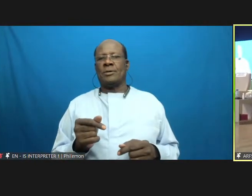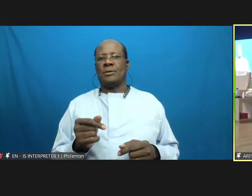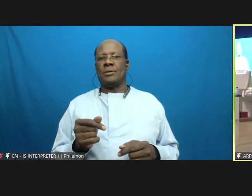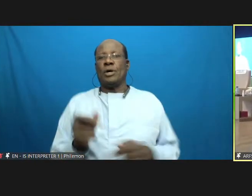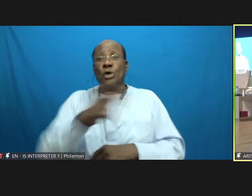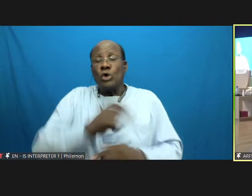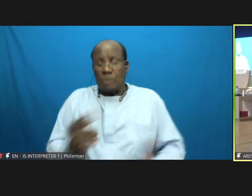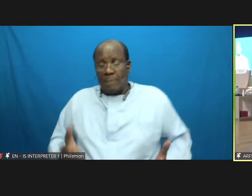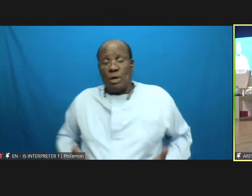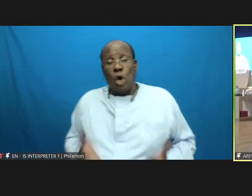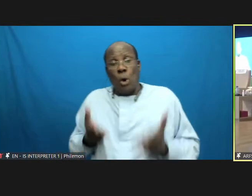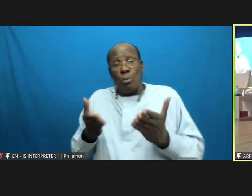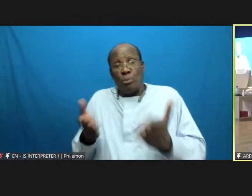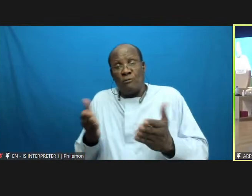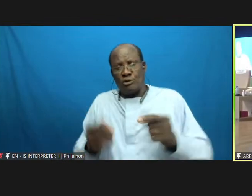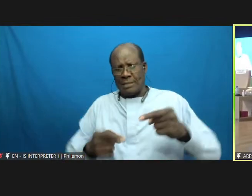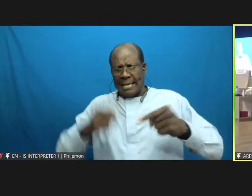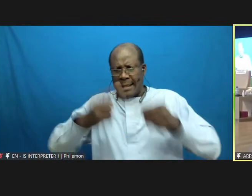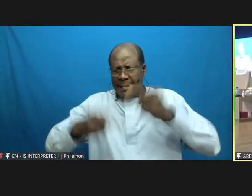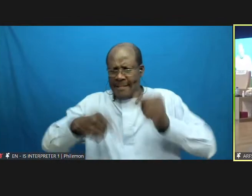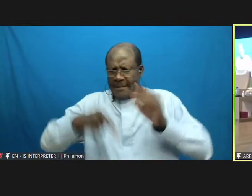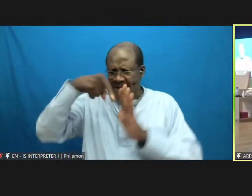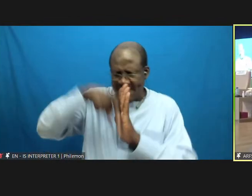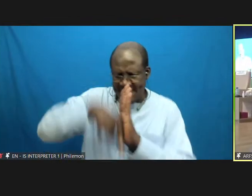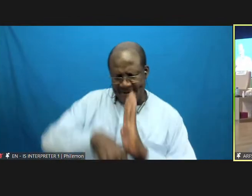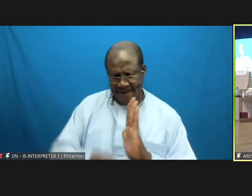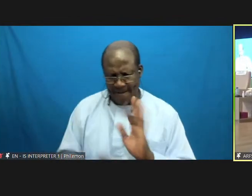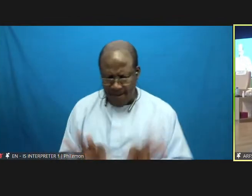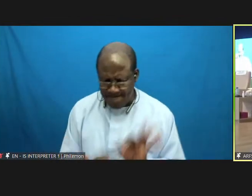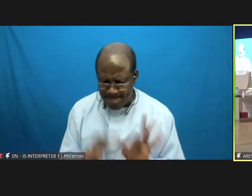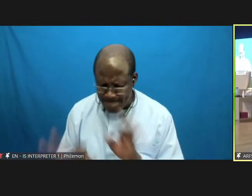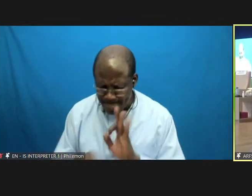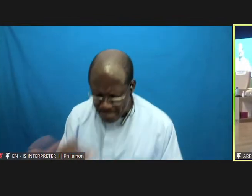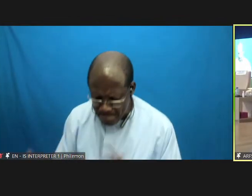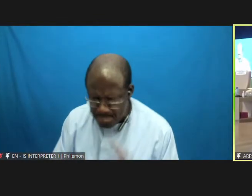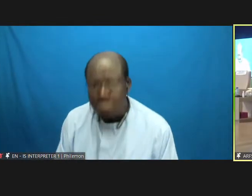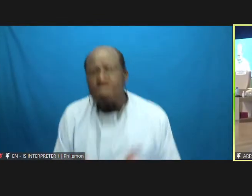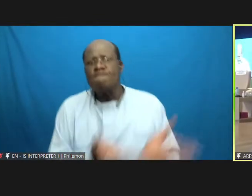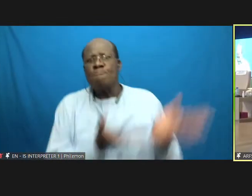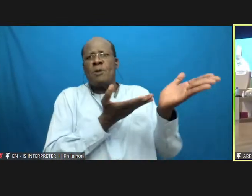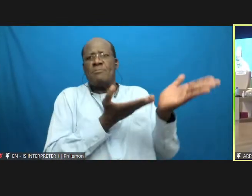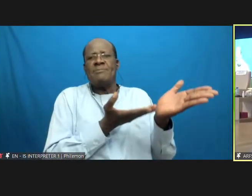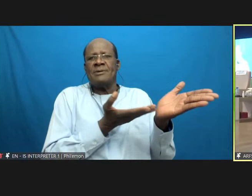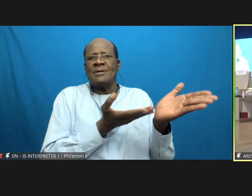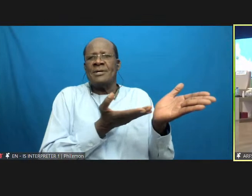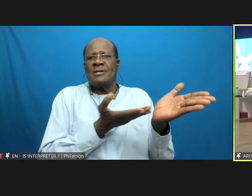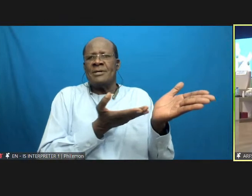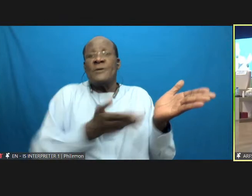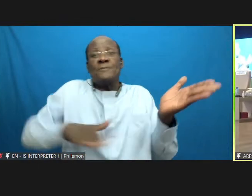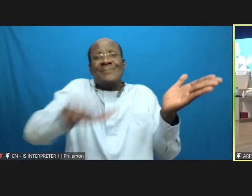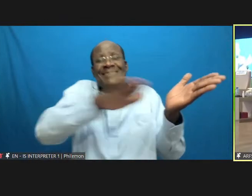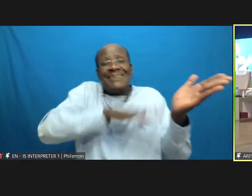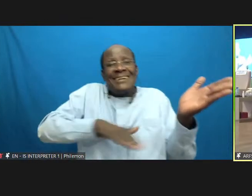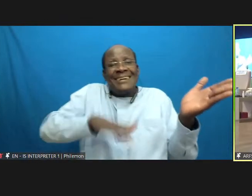producing detailed statistics. And in that regard, the main challenge